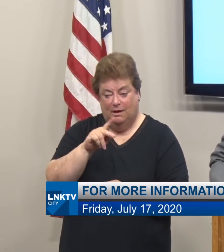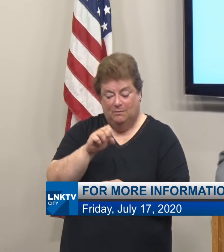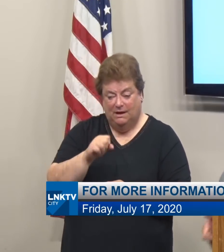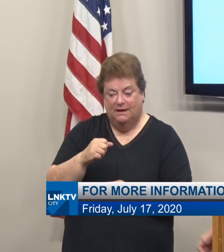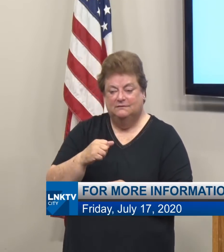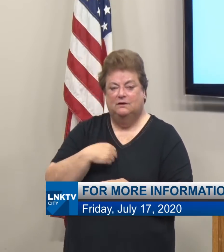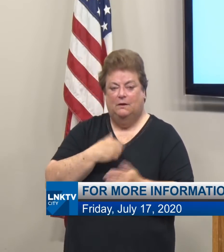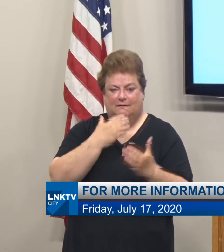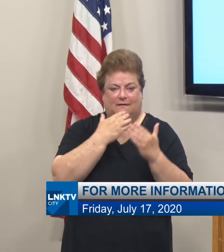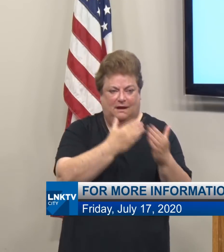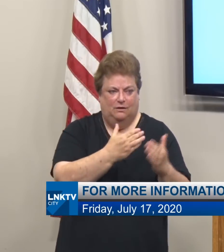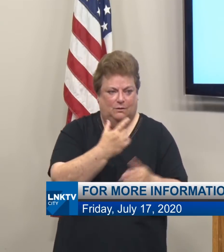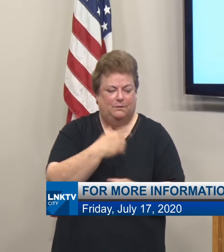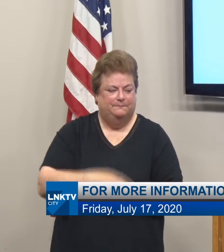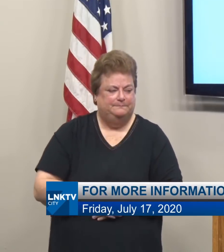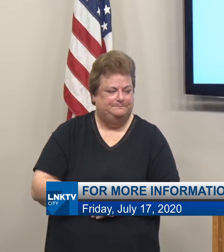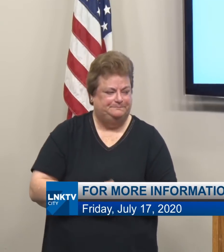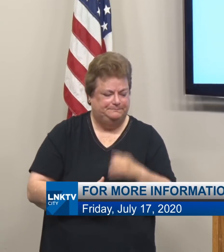you very much.